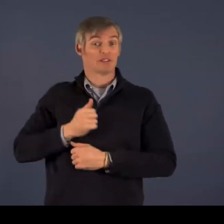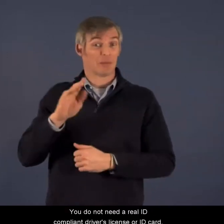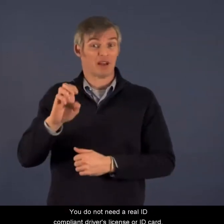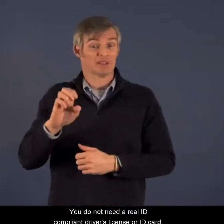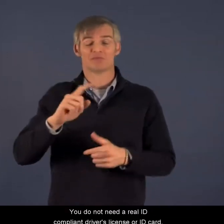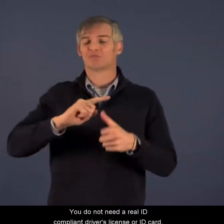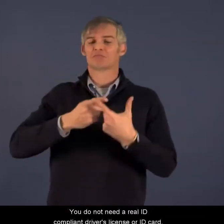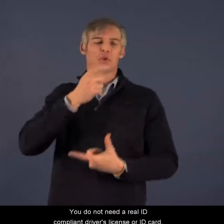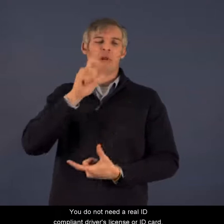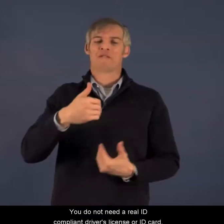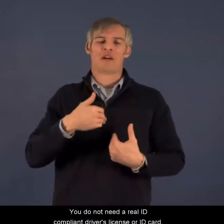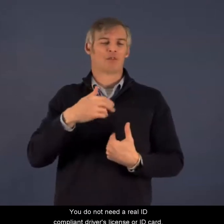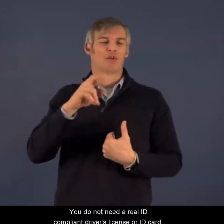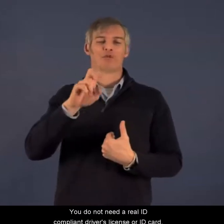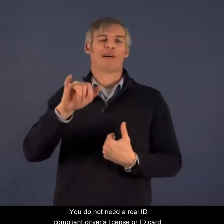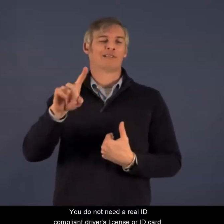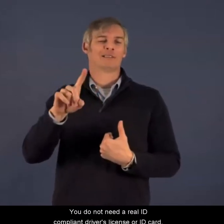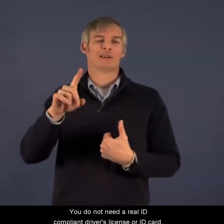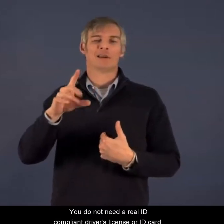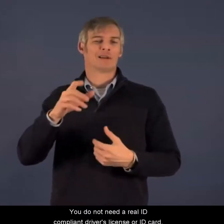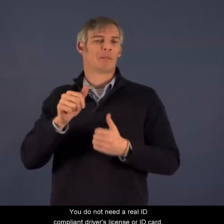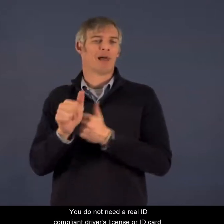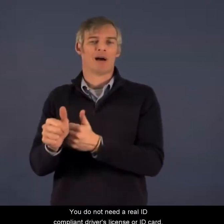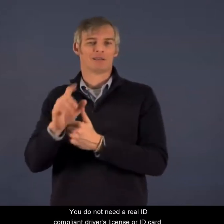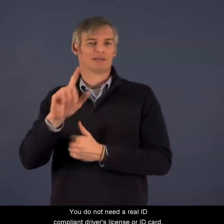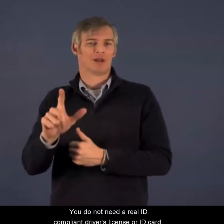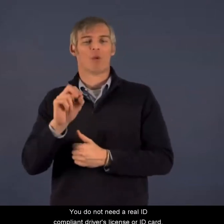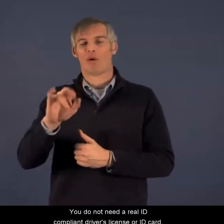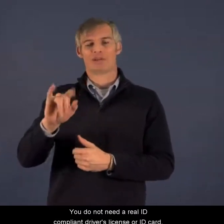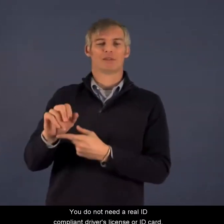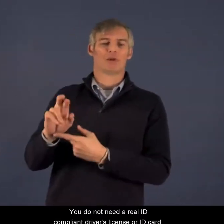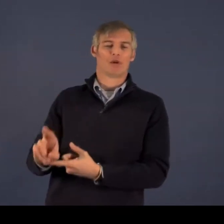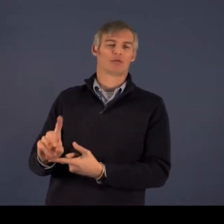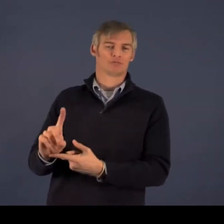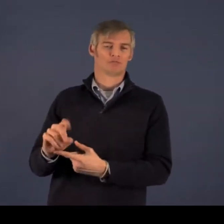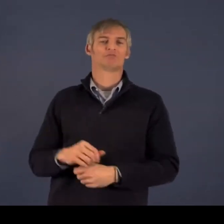do not need a Real ID compliant driver's license or ID card.